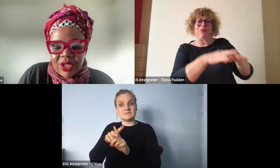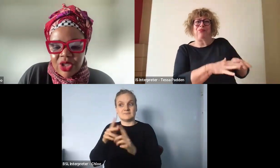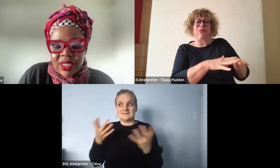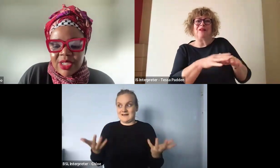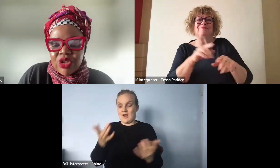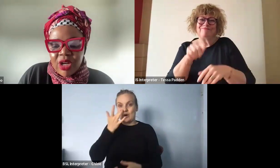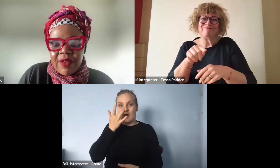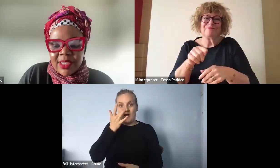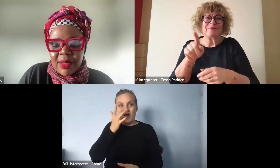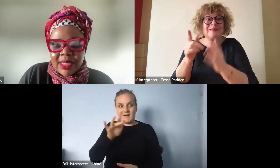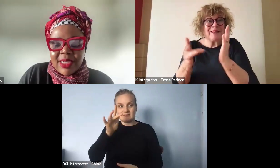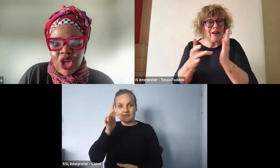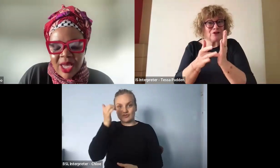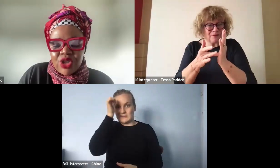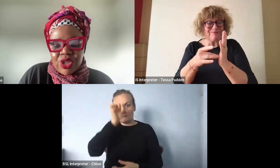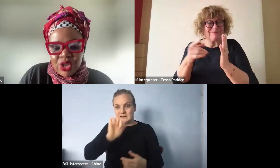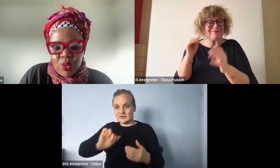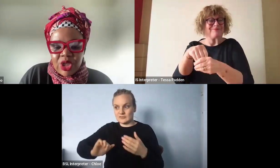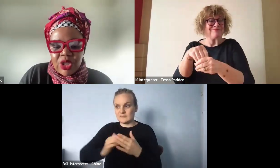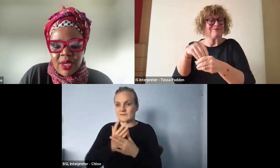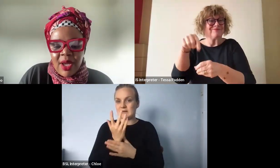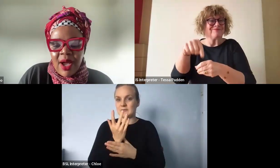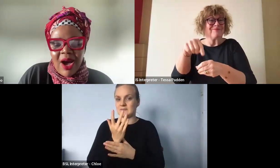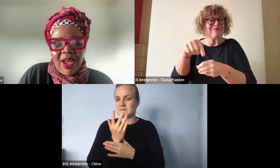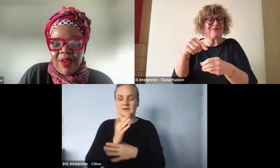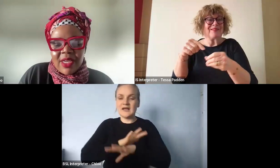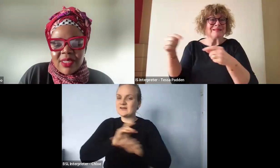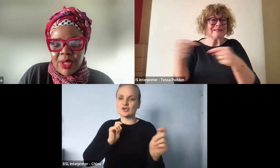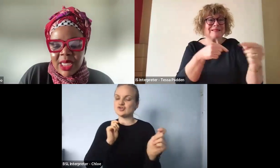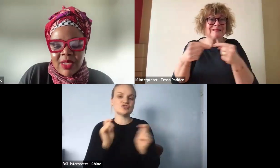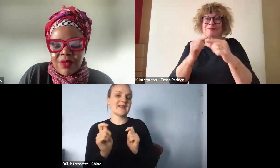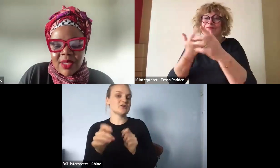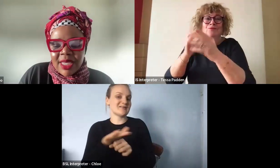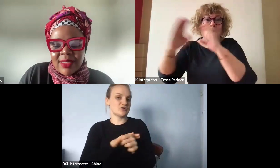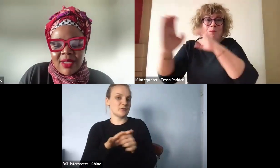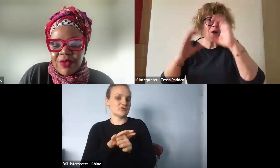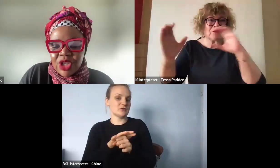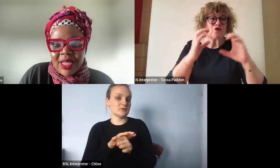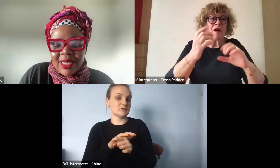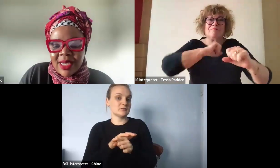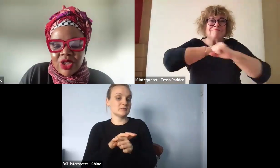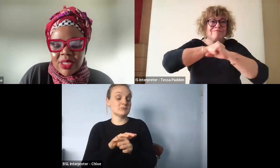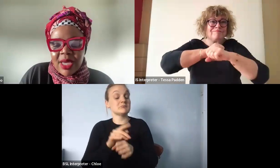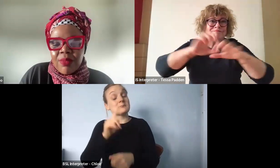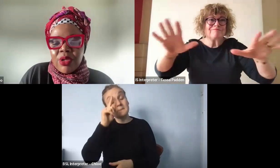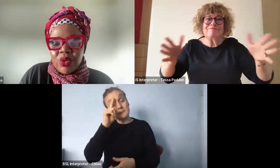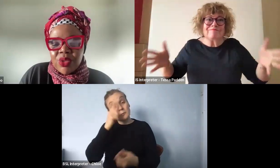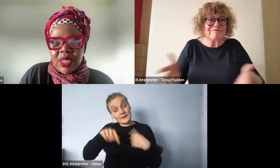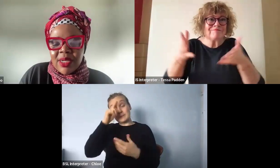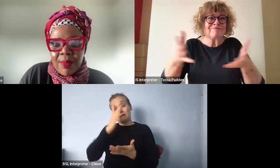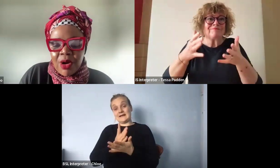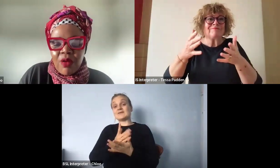artificial intelligence does not fundamentally change the situation. However, it is believed that artificial intelligence can